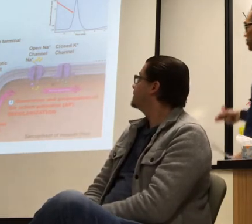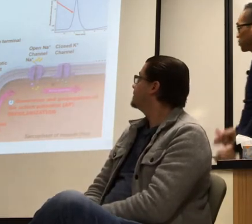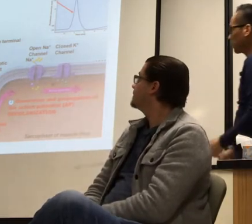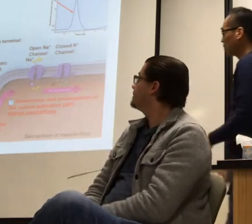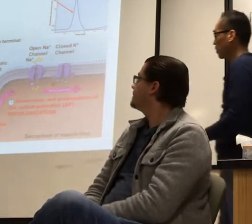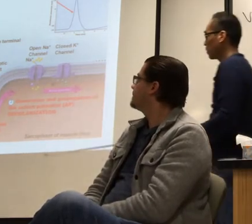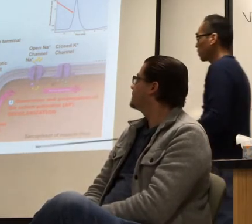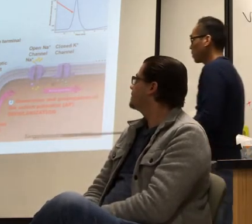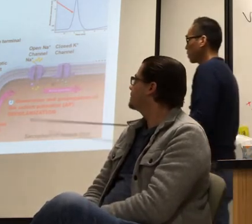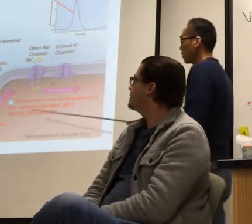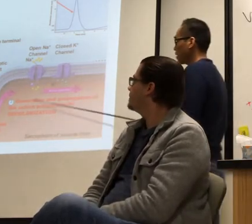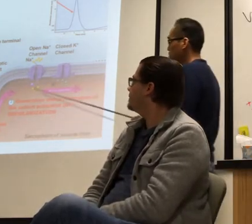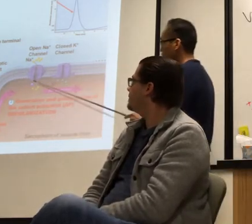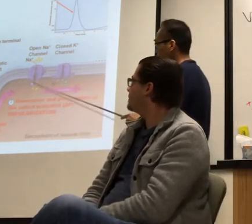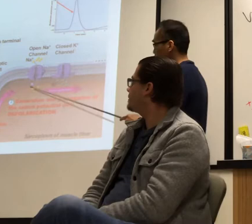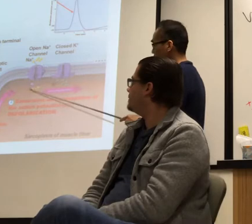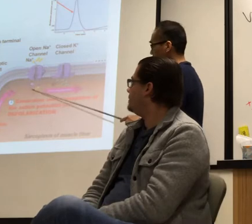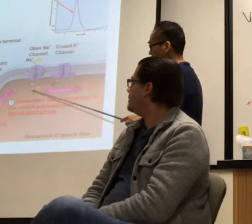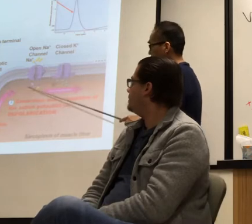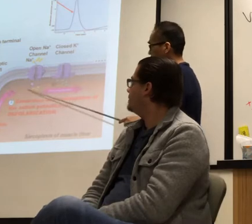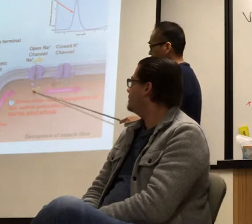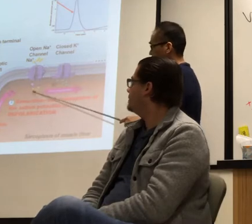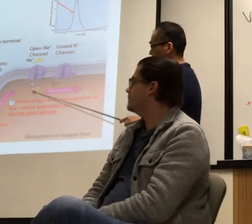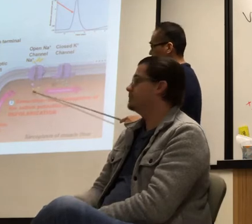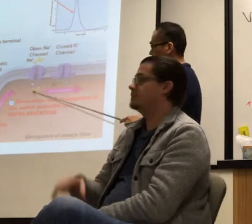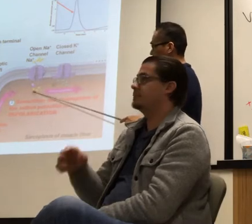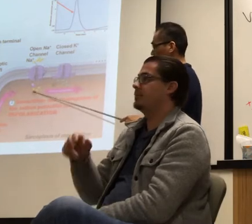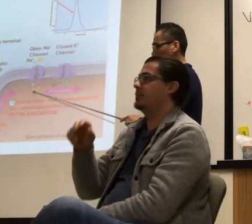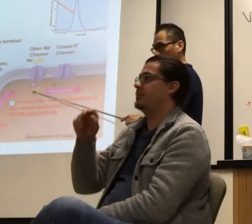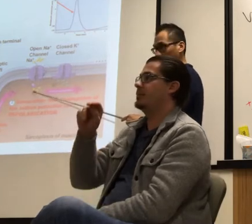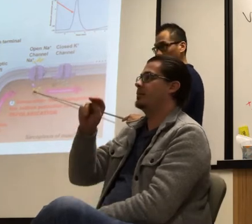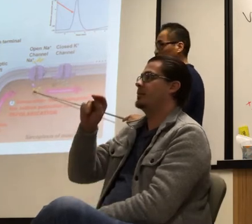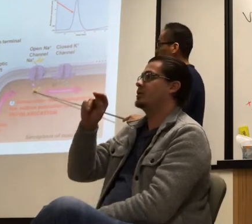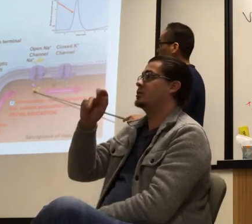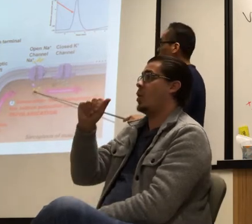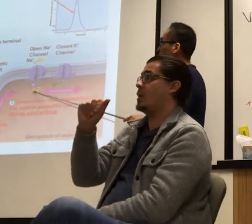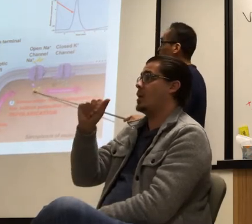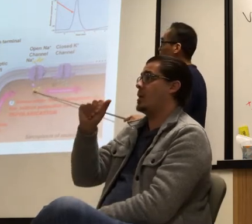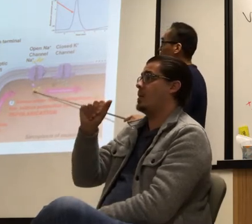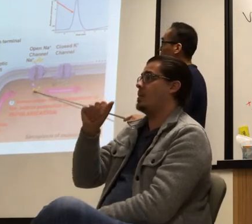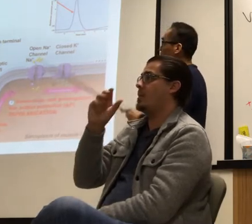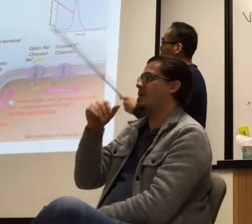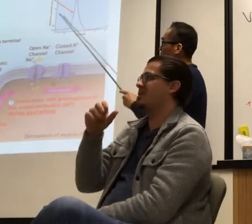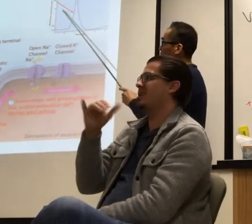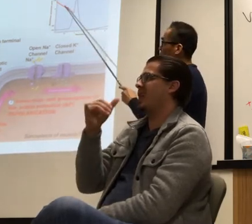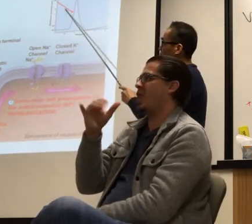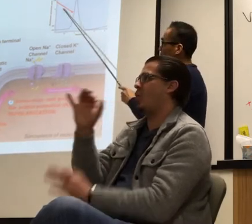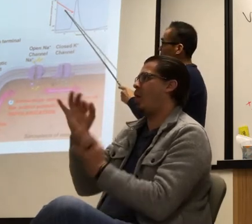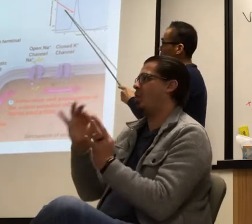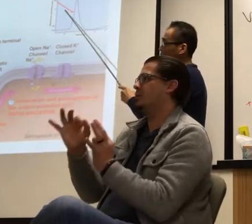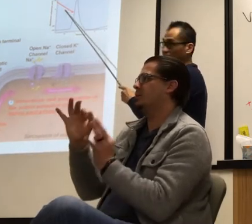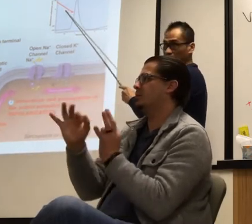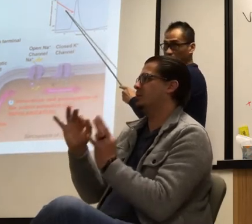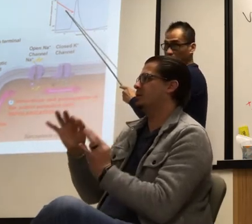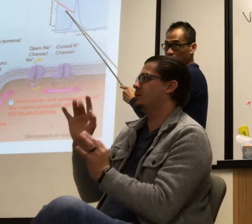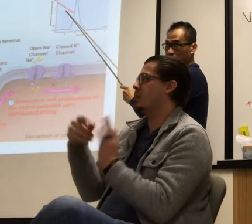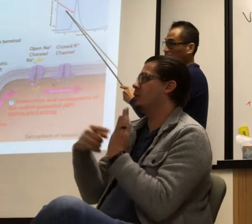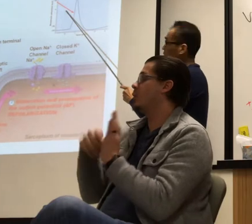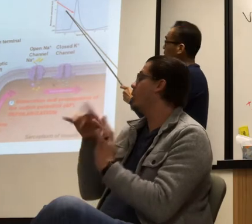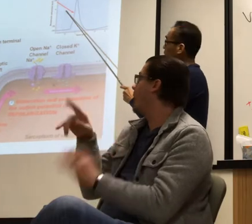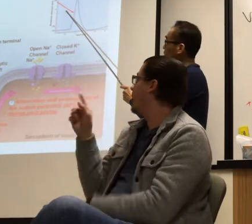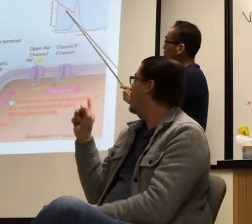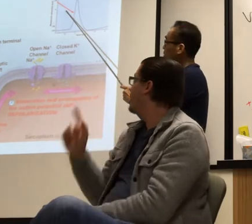On the picture, they show the sodium influx, the yellow balls coming in, okay? So that's why I point to this side,